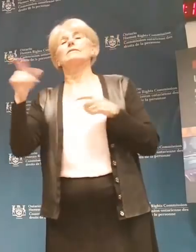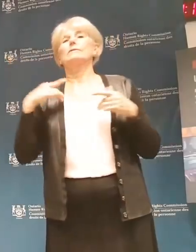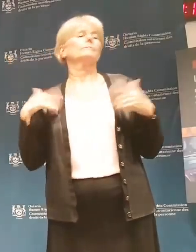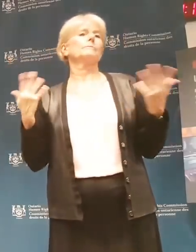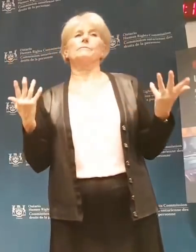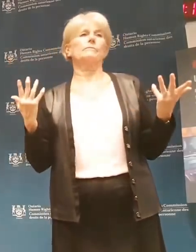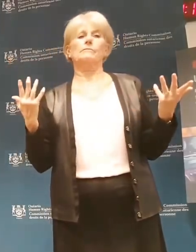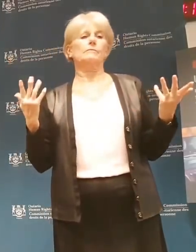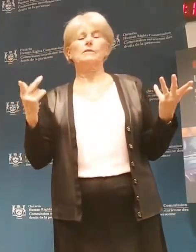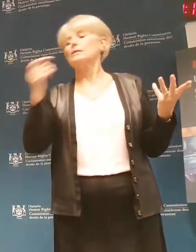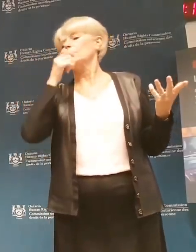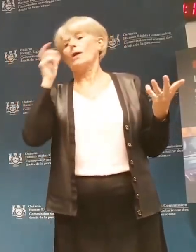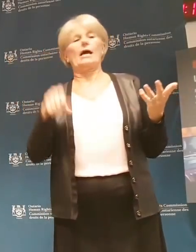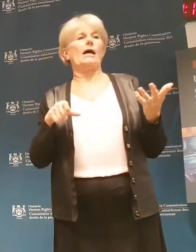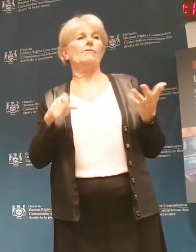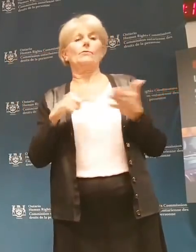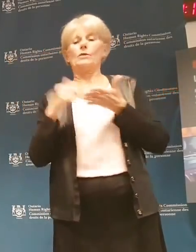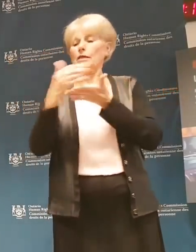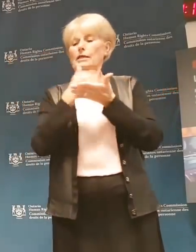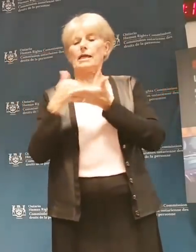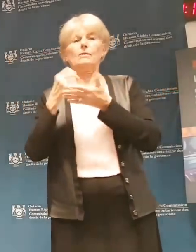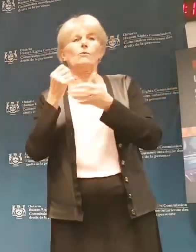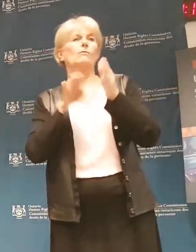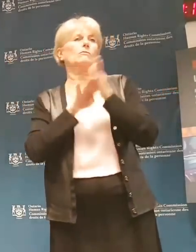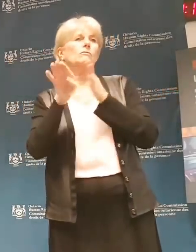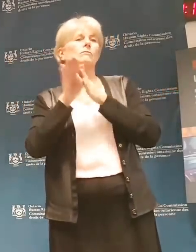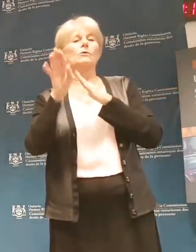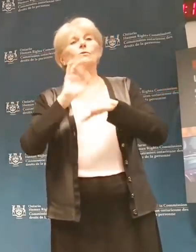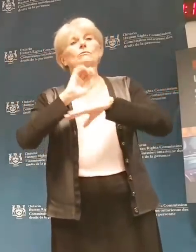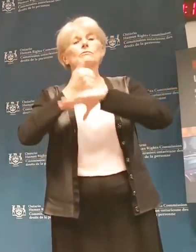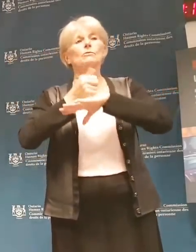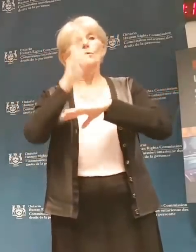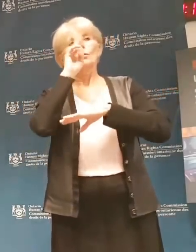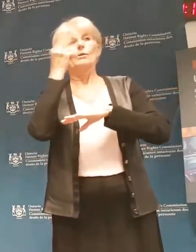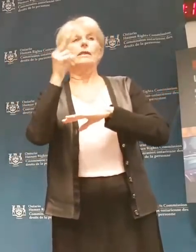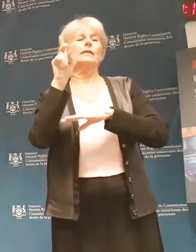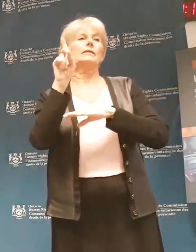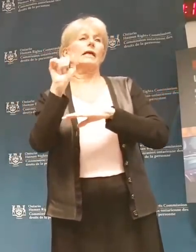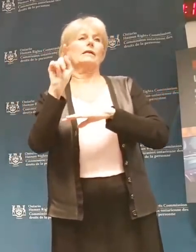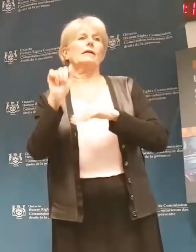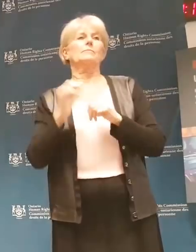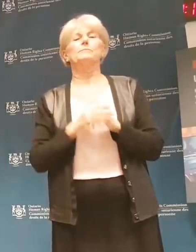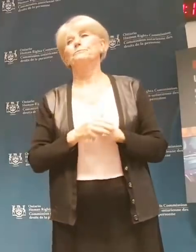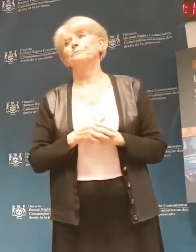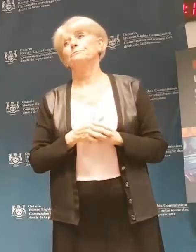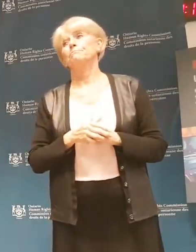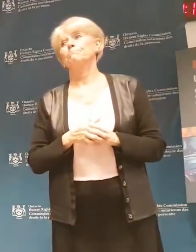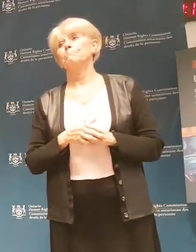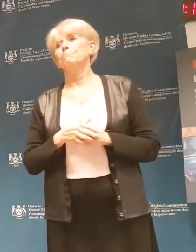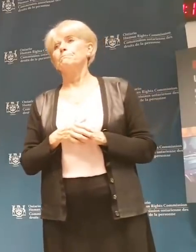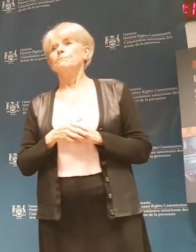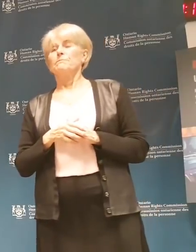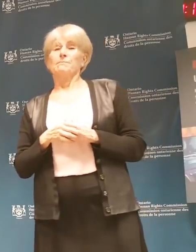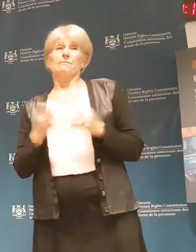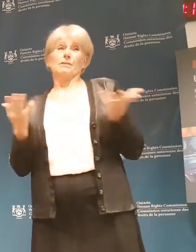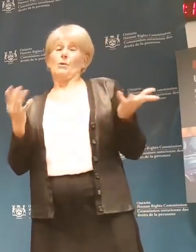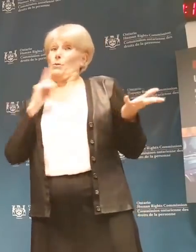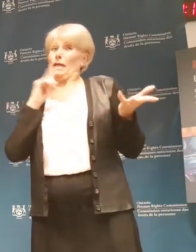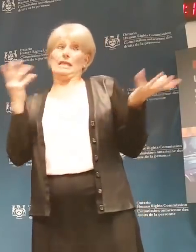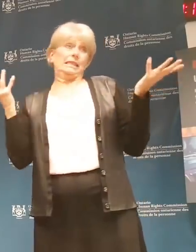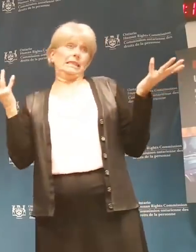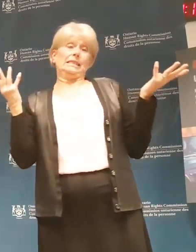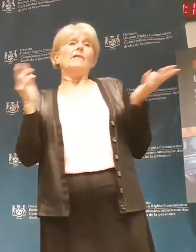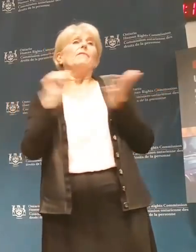position that they are not required to compile or create unique data sets. And that is really all that